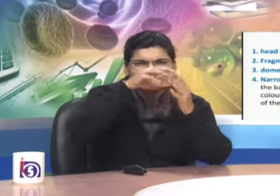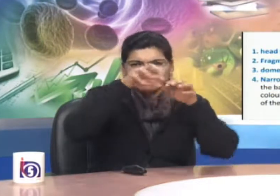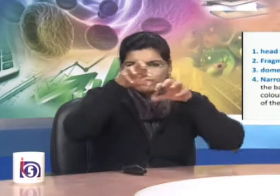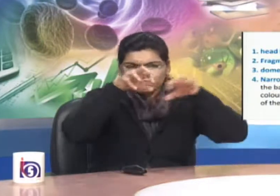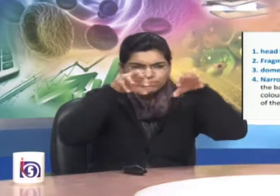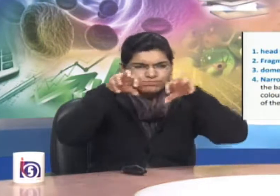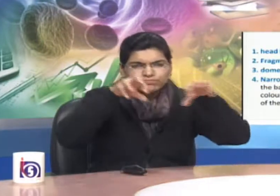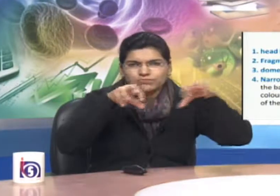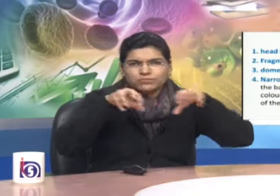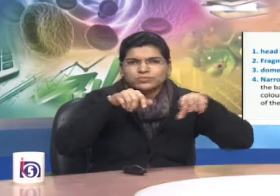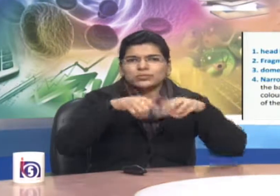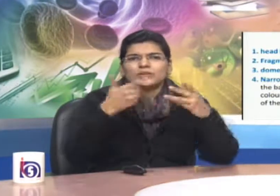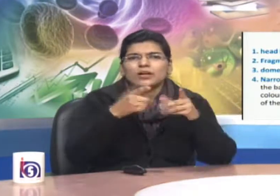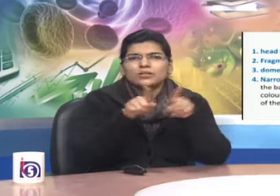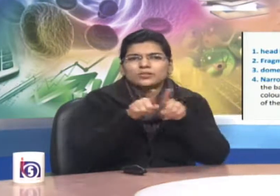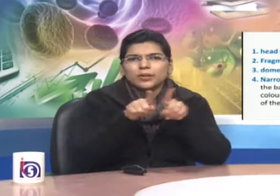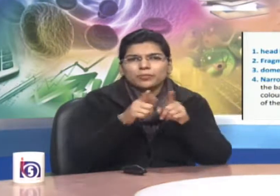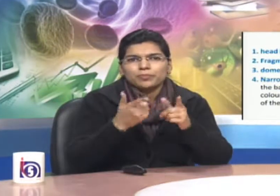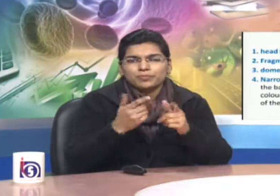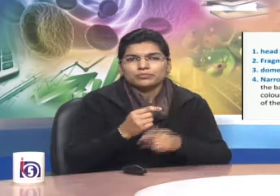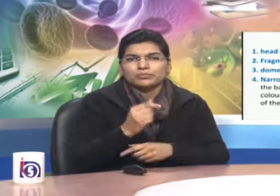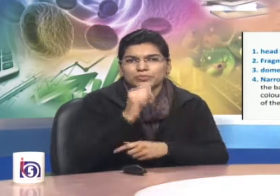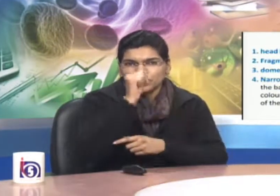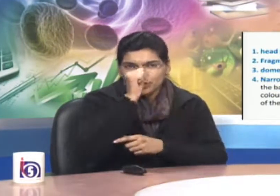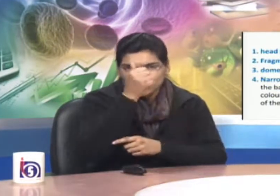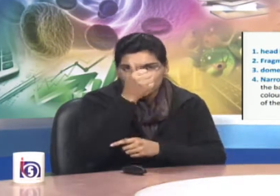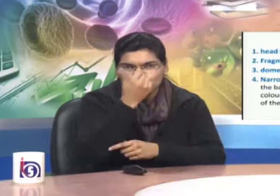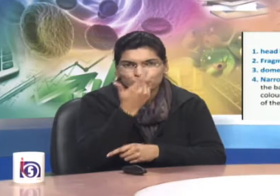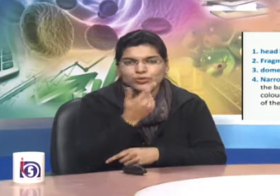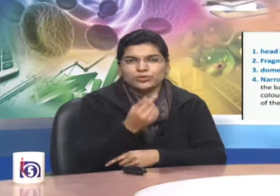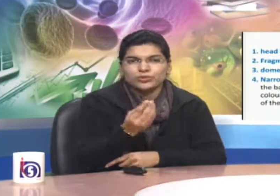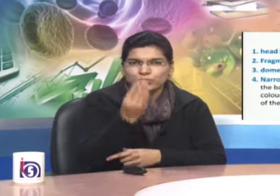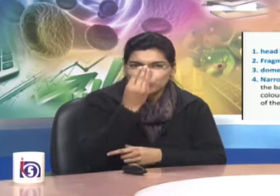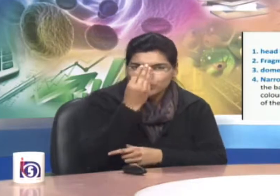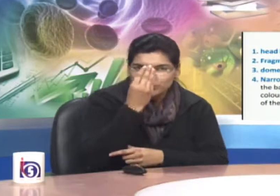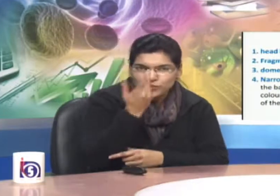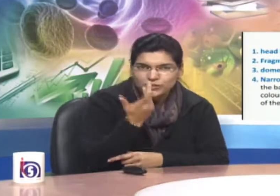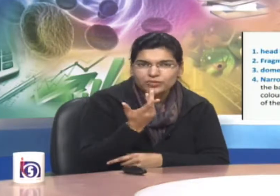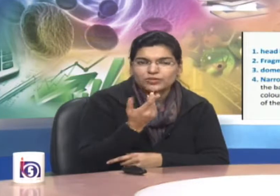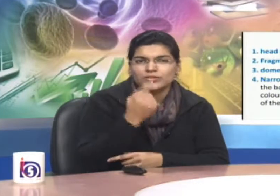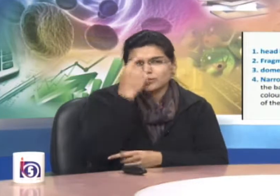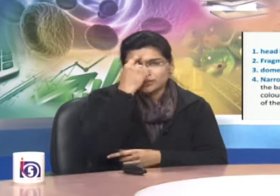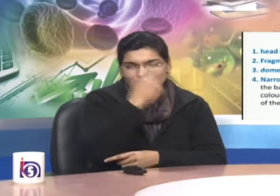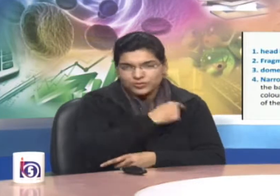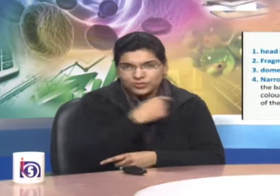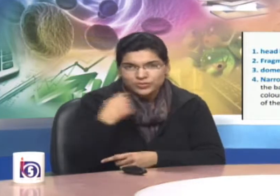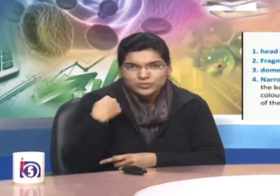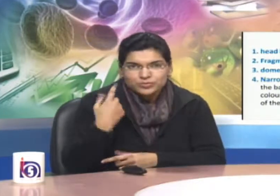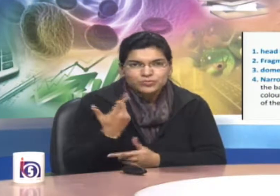Fourth word is narrow domestic walls. It means division on the basis of